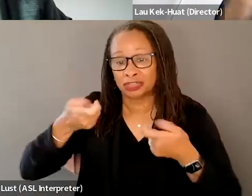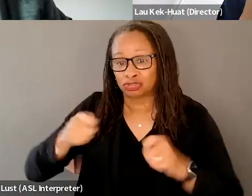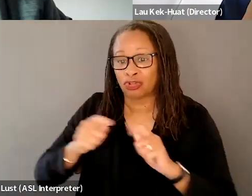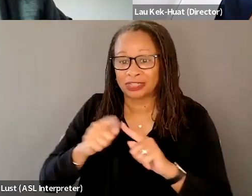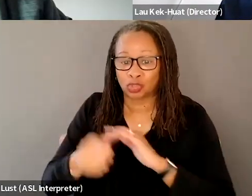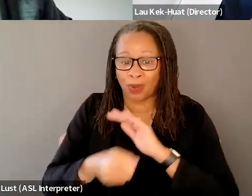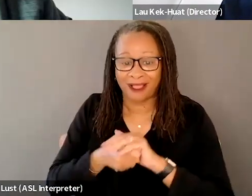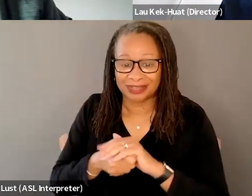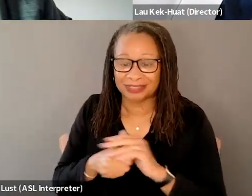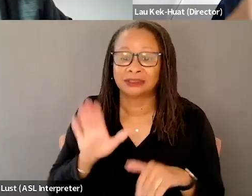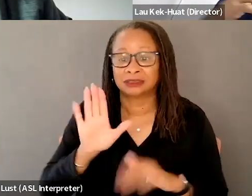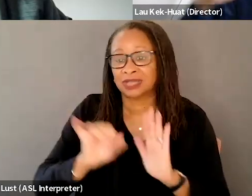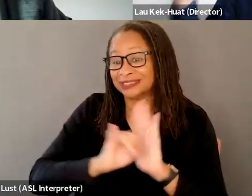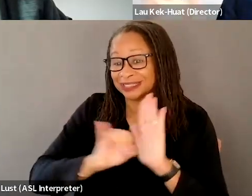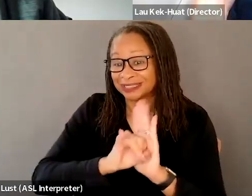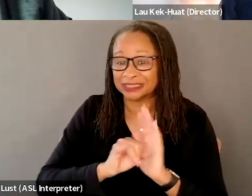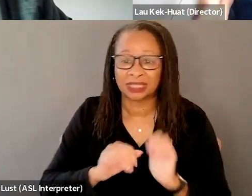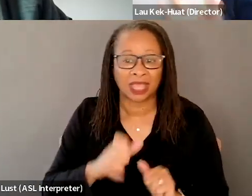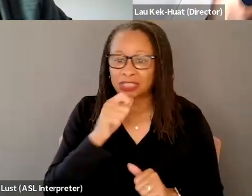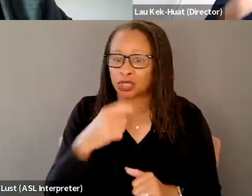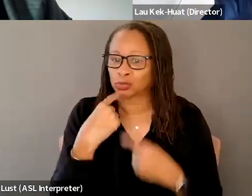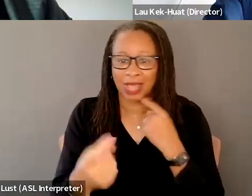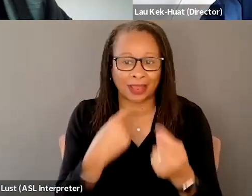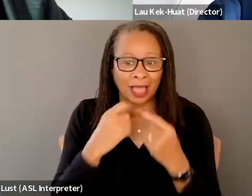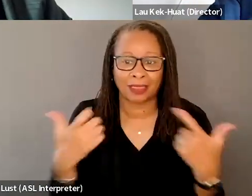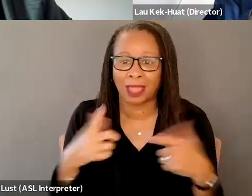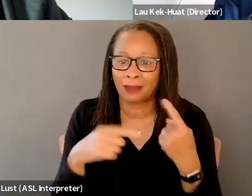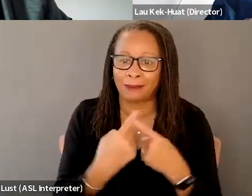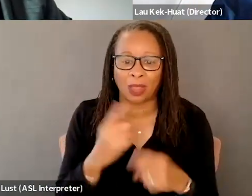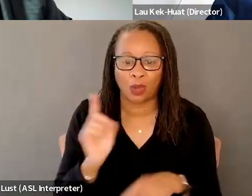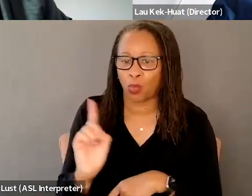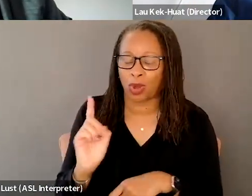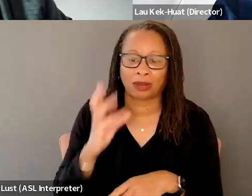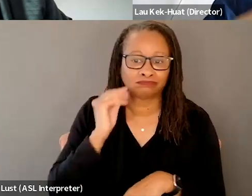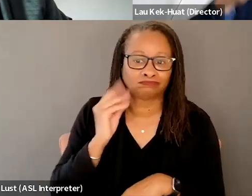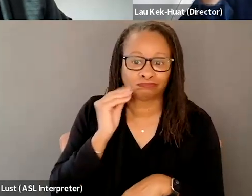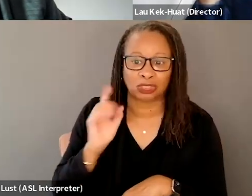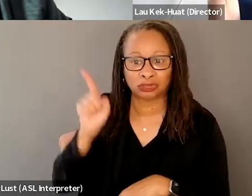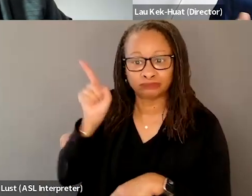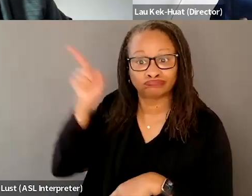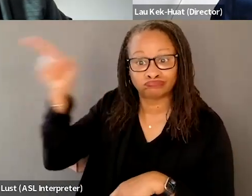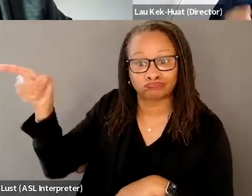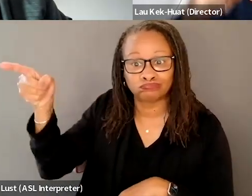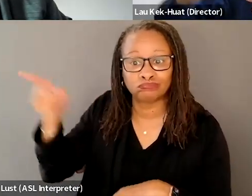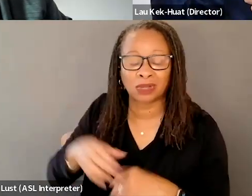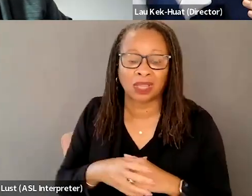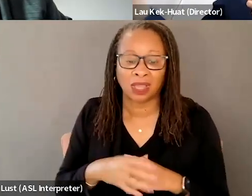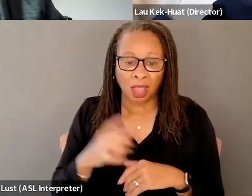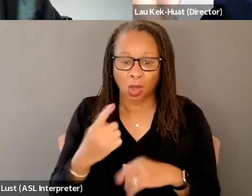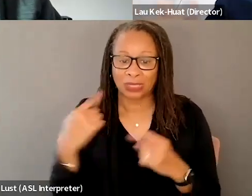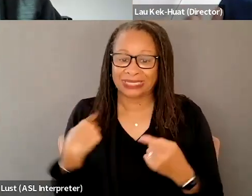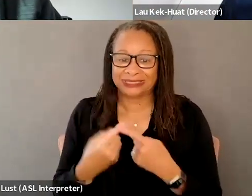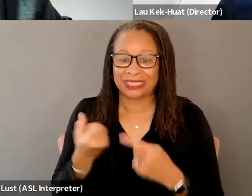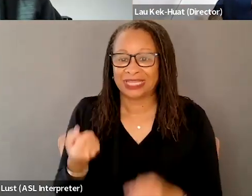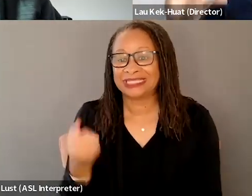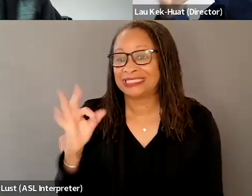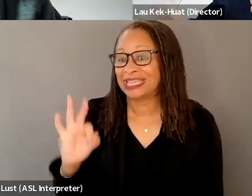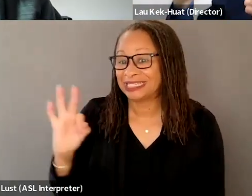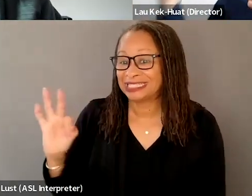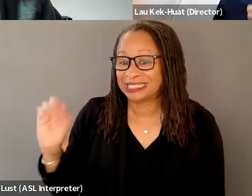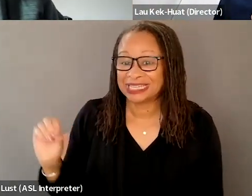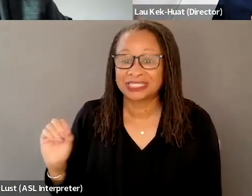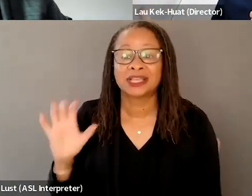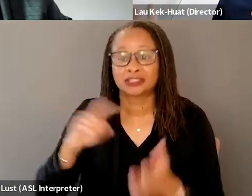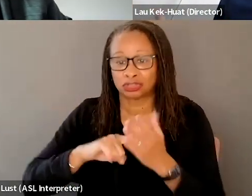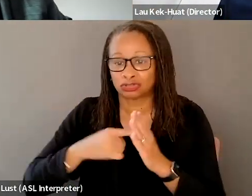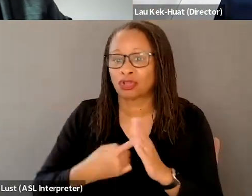their identity. They don't tell much about what they experience overseas. And only until after 90s, they can